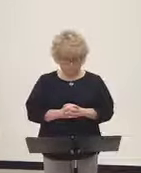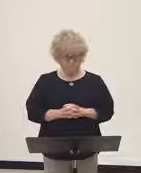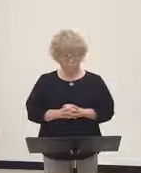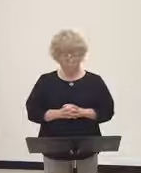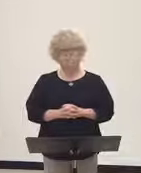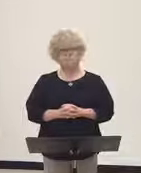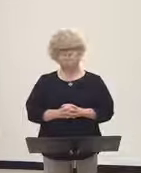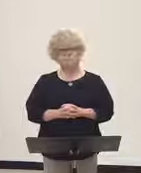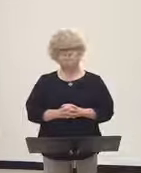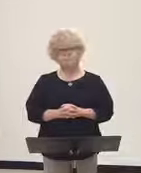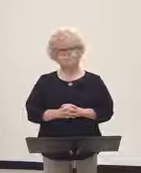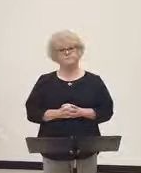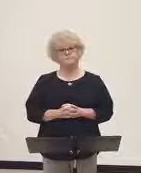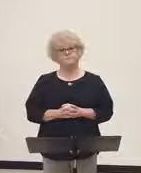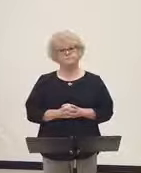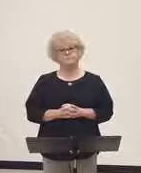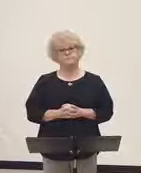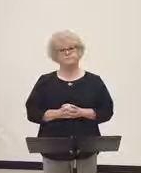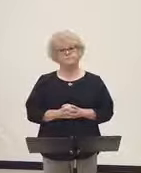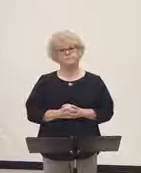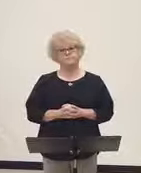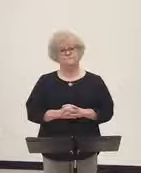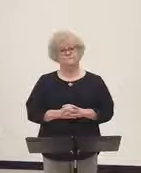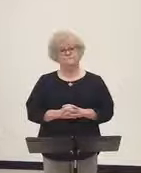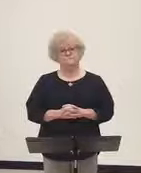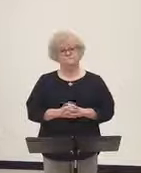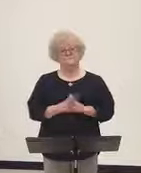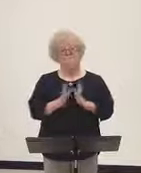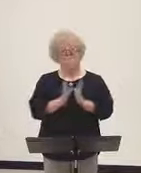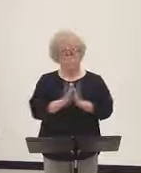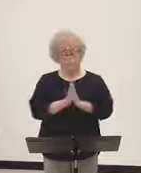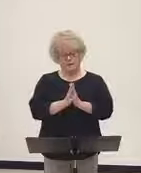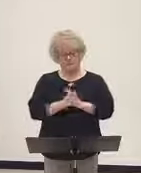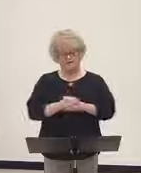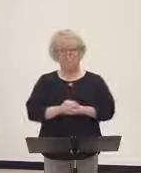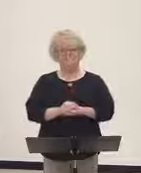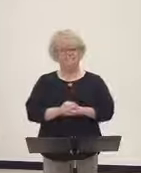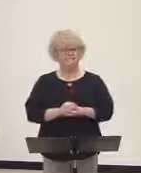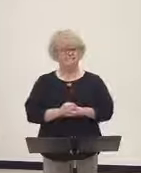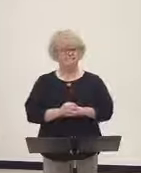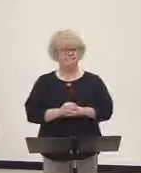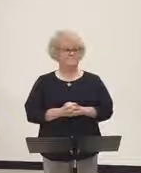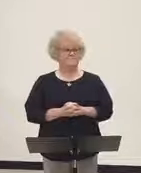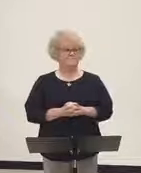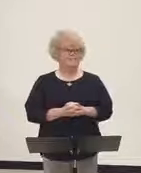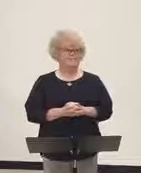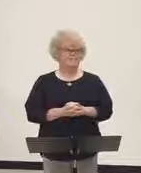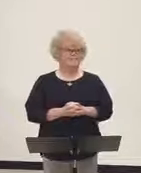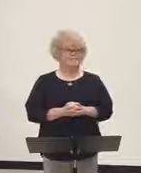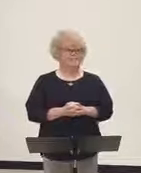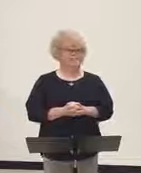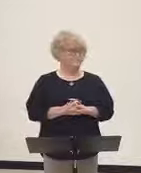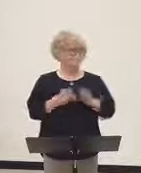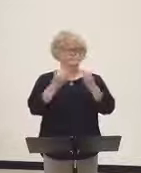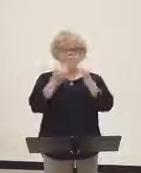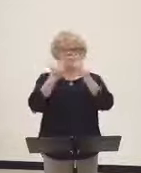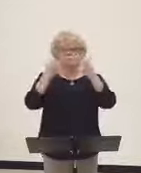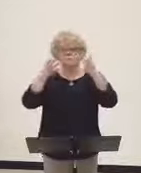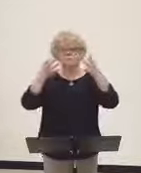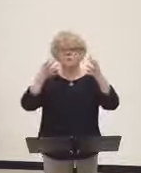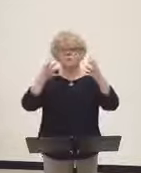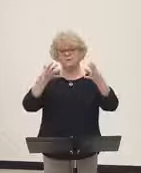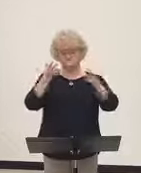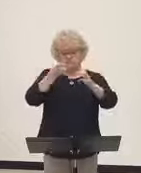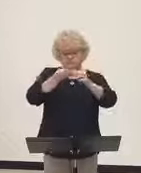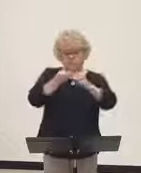salvation. Through Christ our Lord. Amen. And we thank you so much